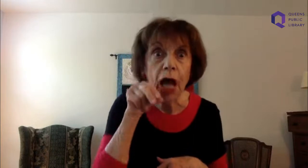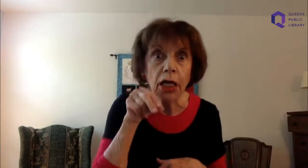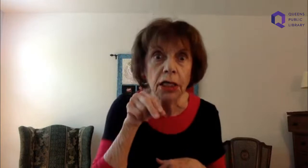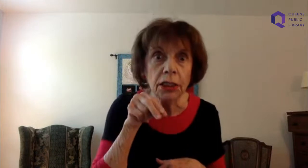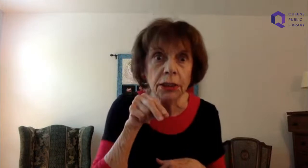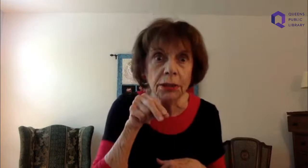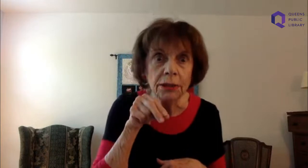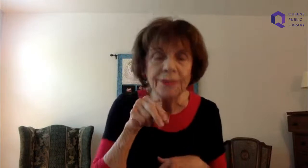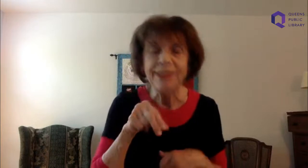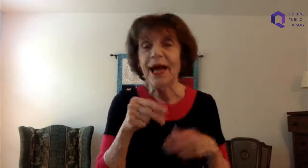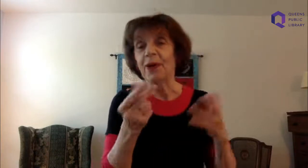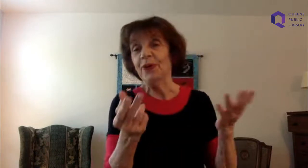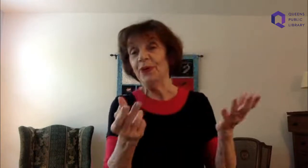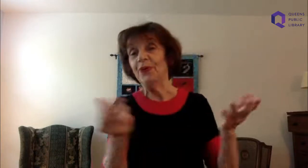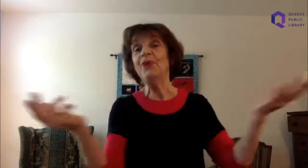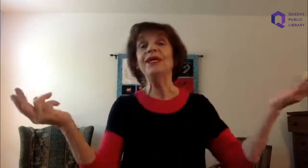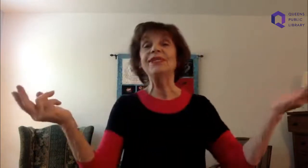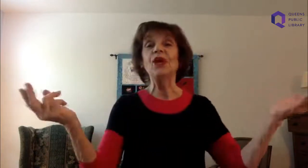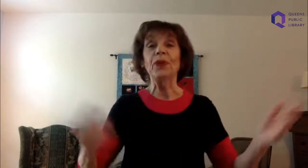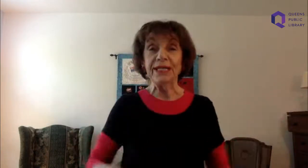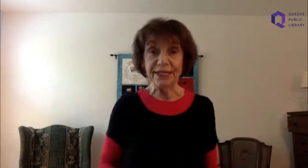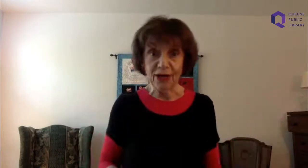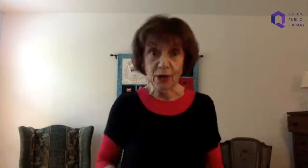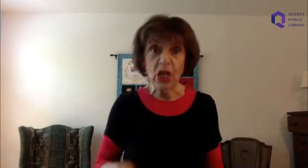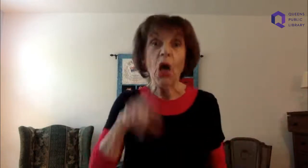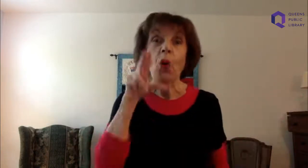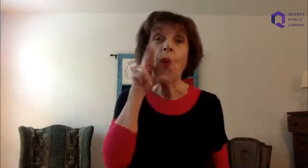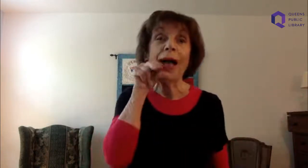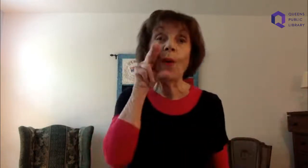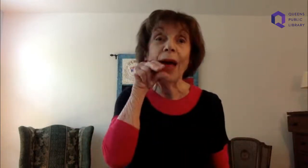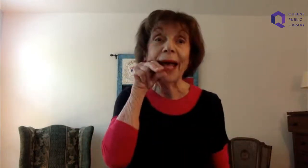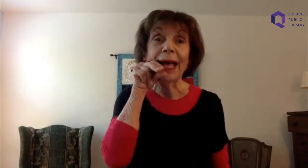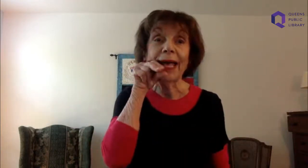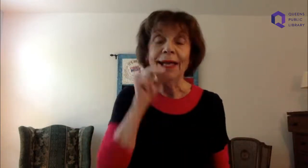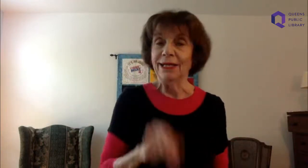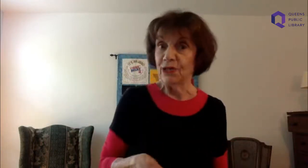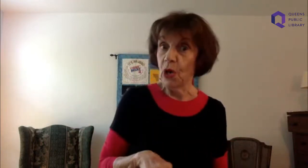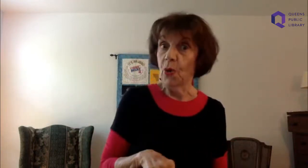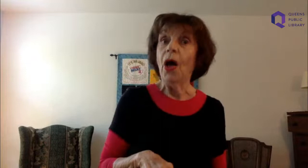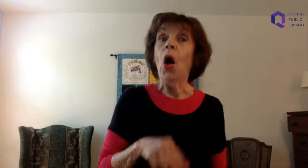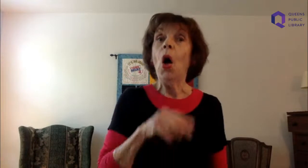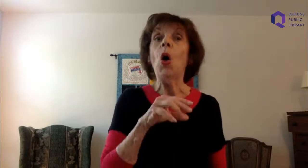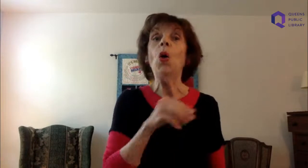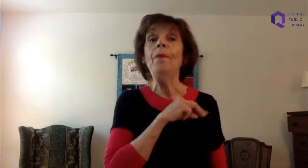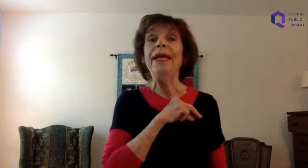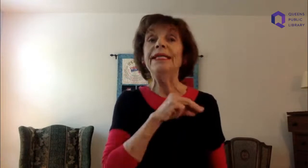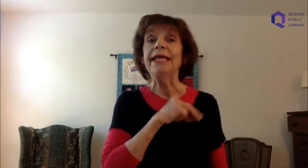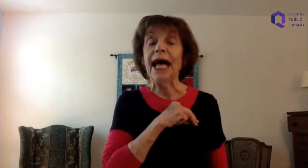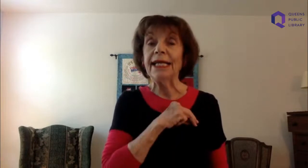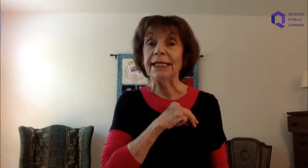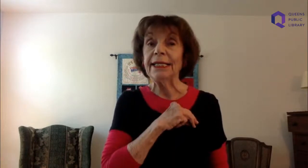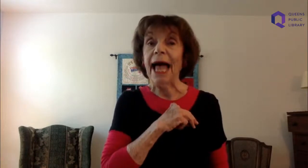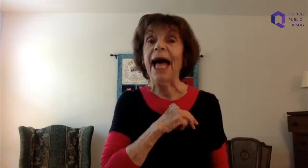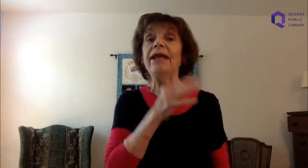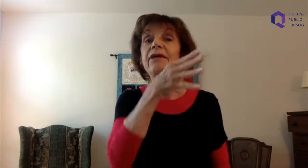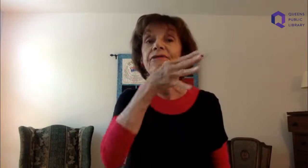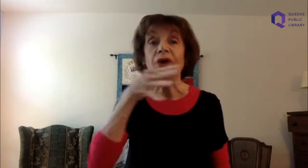duck. Who doesn't know what a duck is? Quack, quack. So old McDonald had a